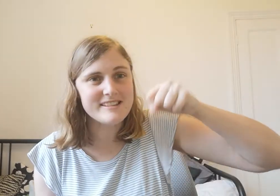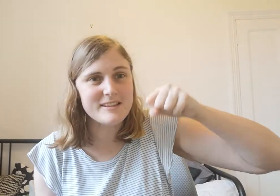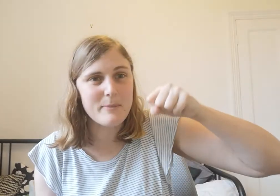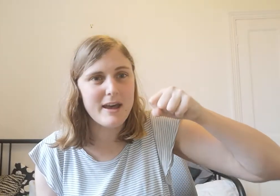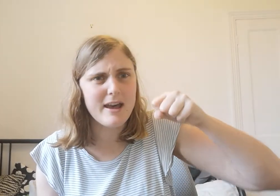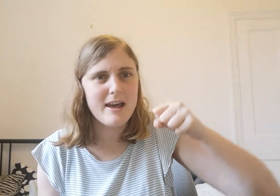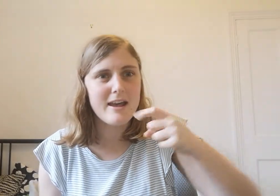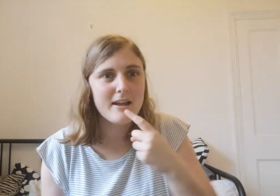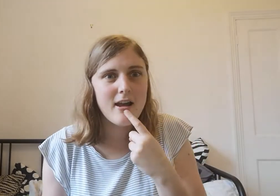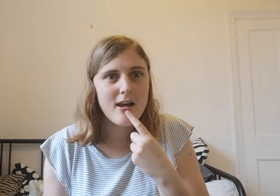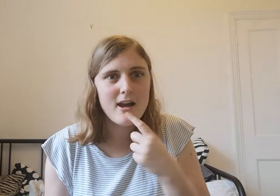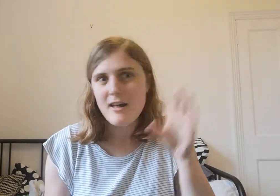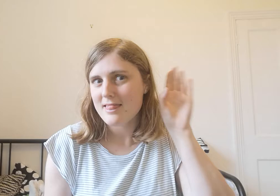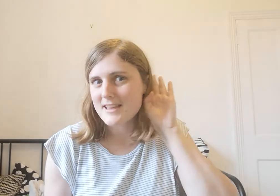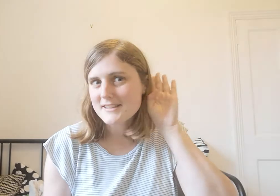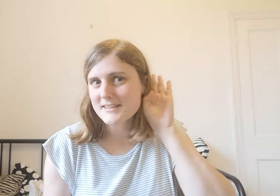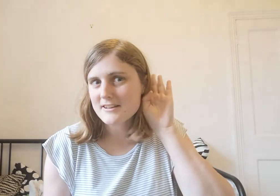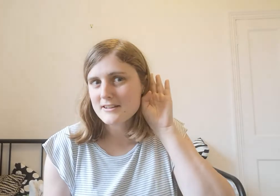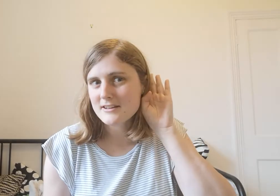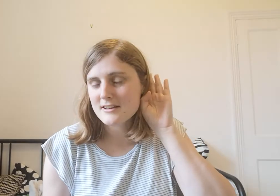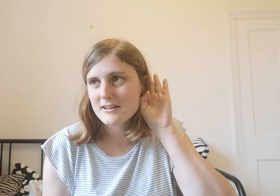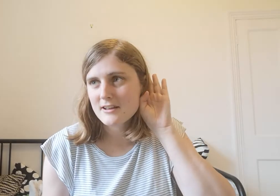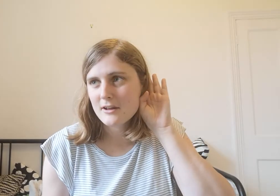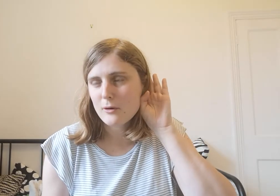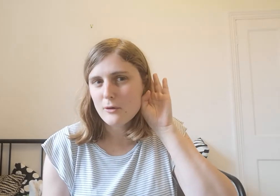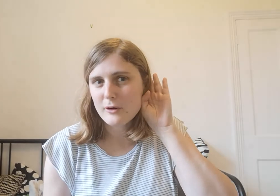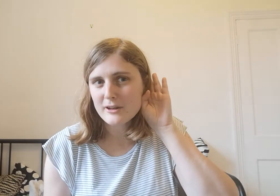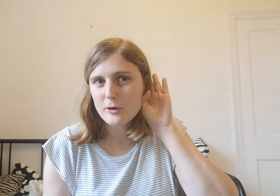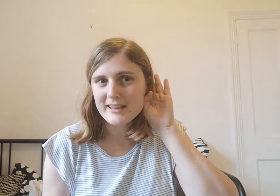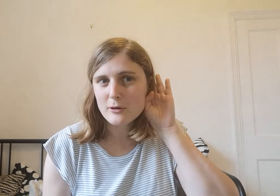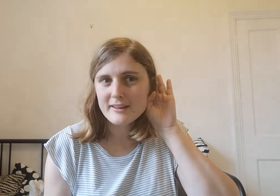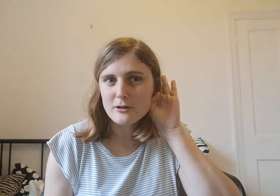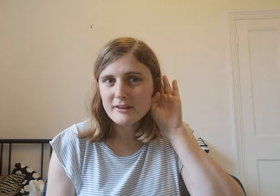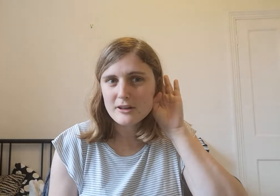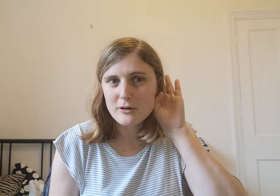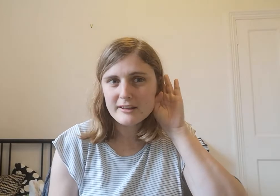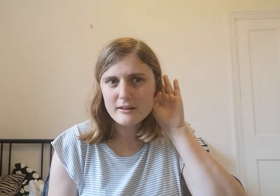the bag? Listen. Oink, oink, oink, oink, oink.